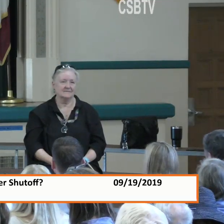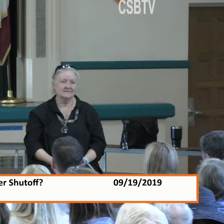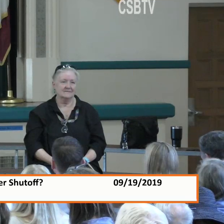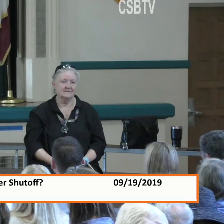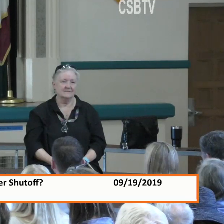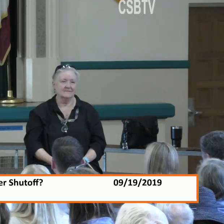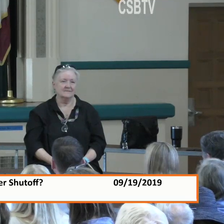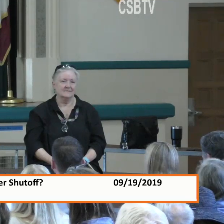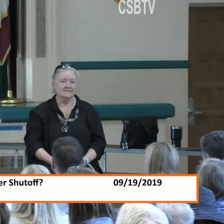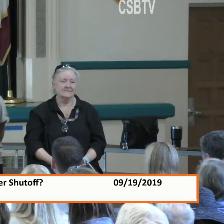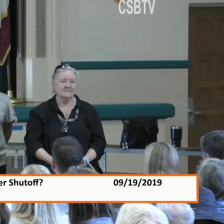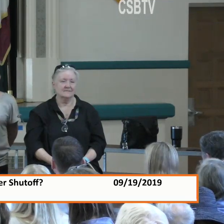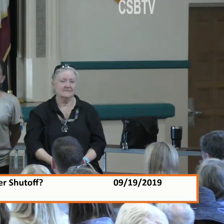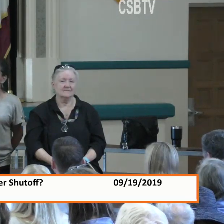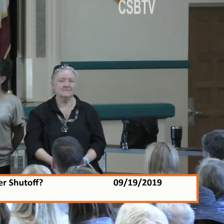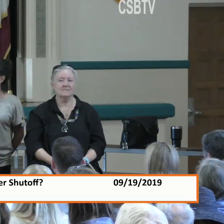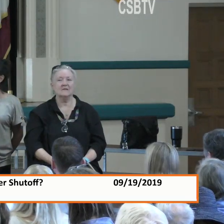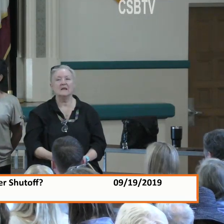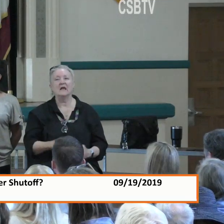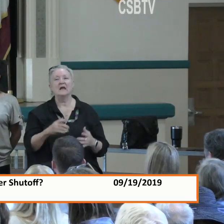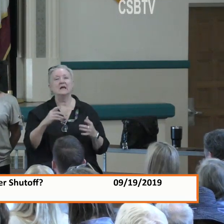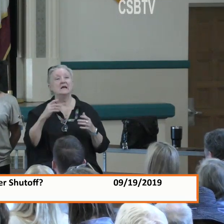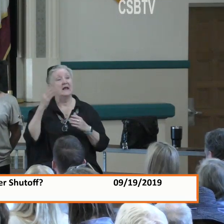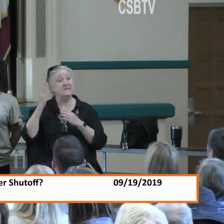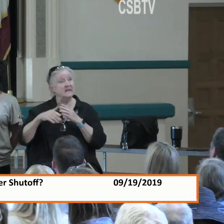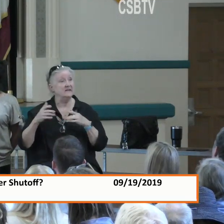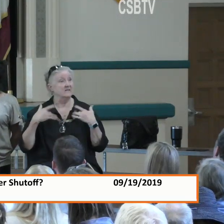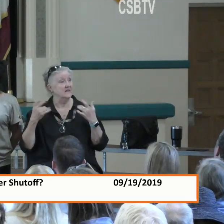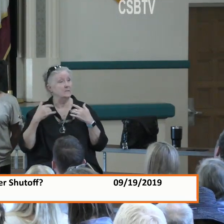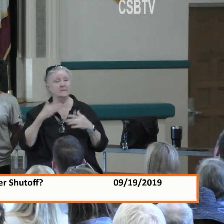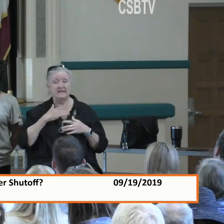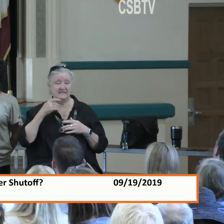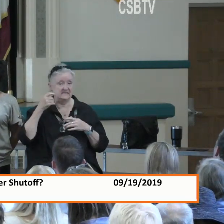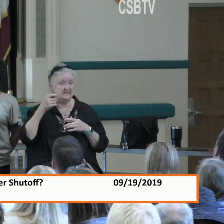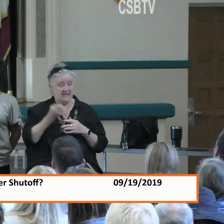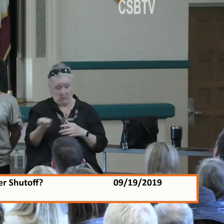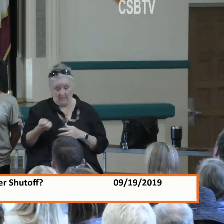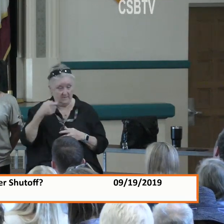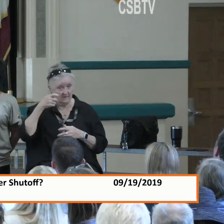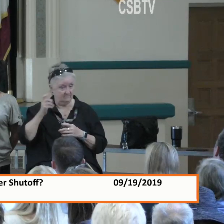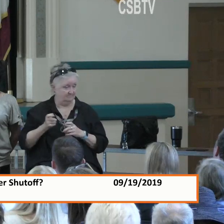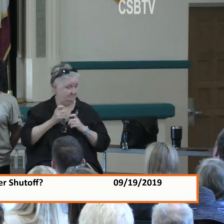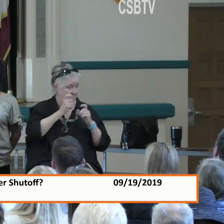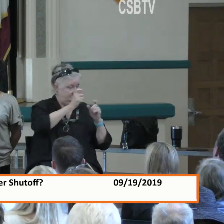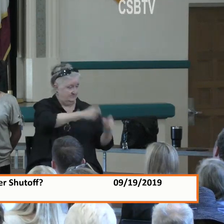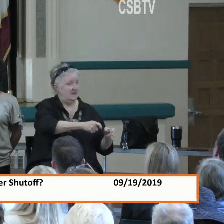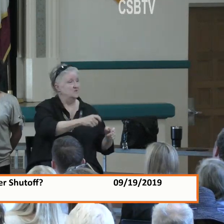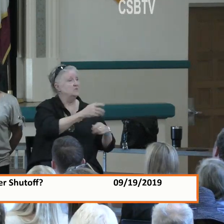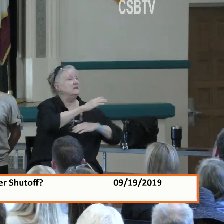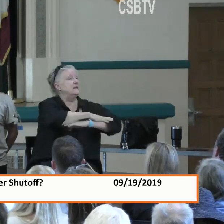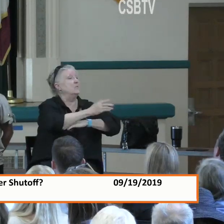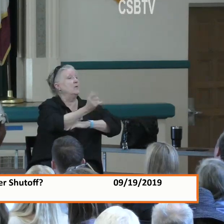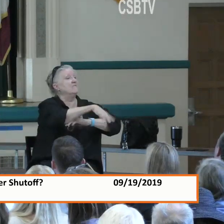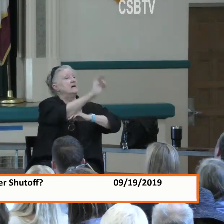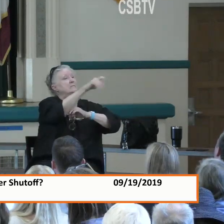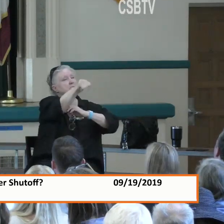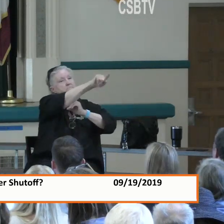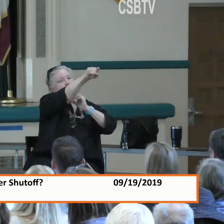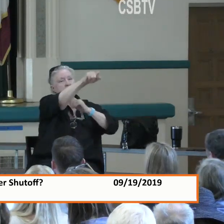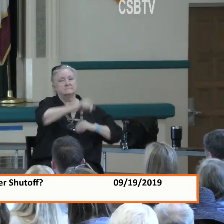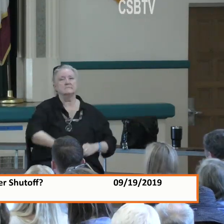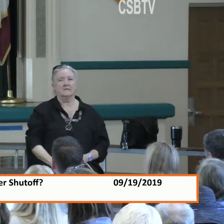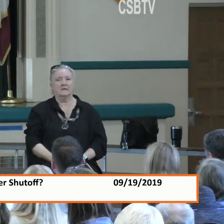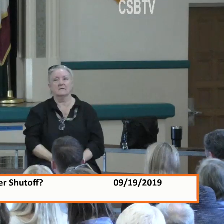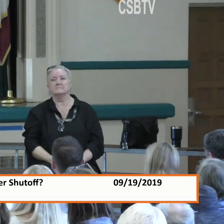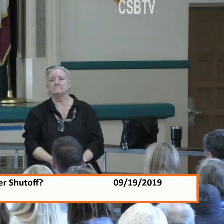pase con nosotros. And then at the end of the event, please return the equipment to the table where you found it. Thank you. Al final del evento,